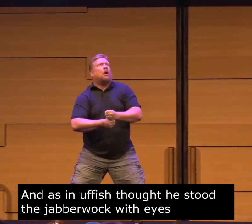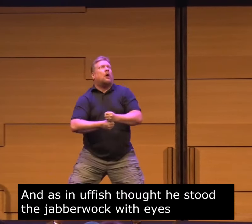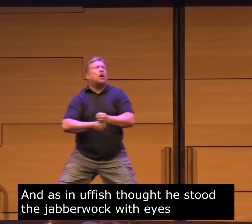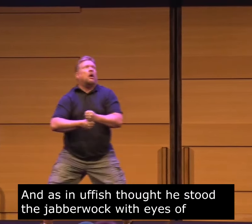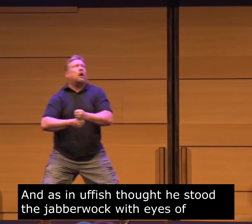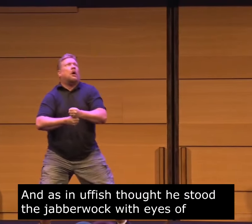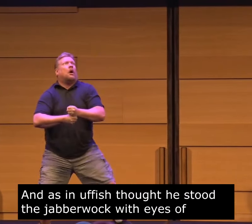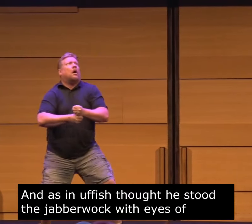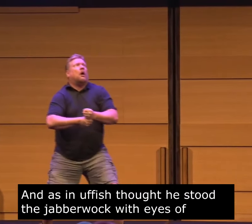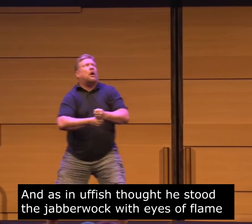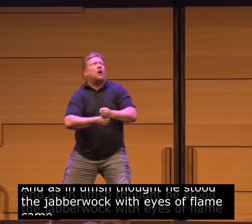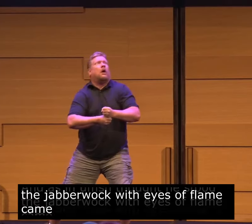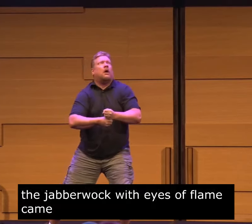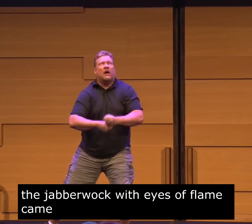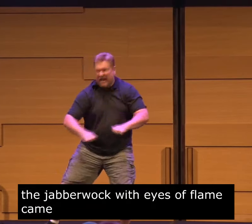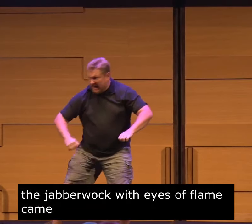wood, and burbled as it came.